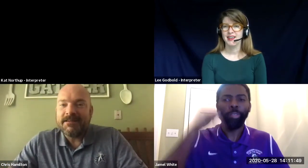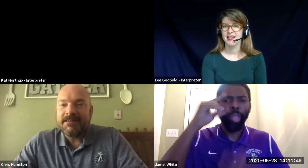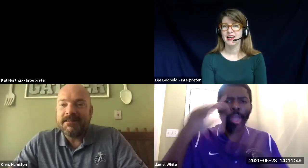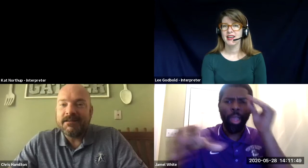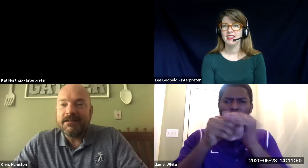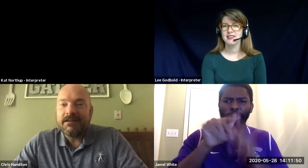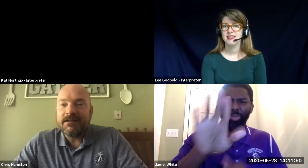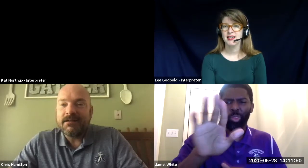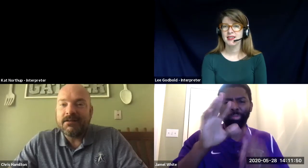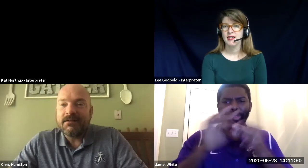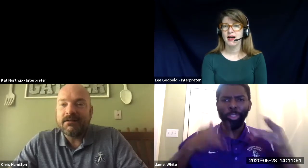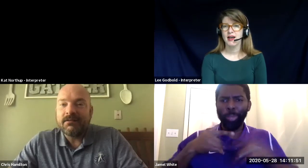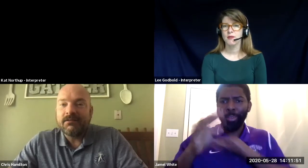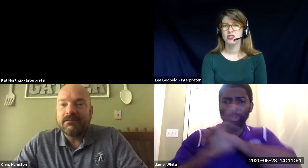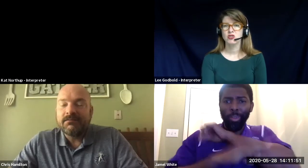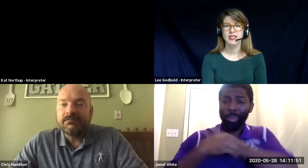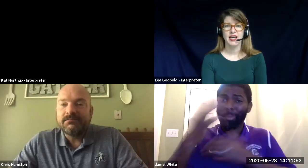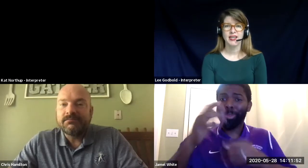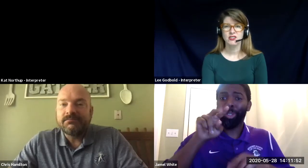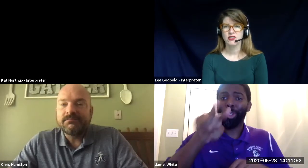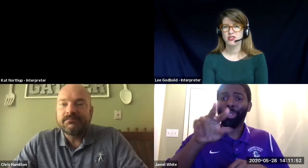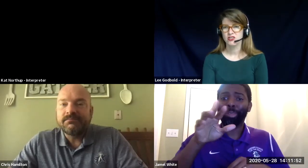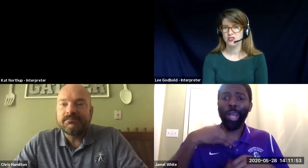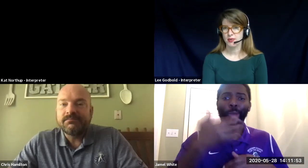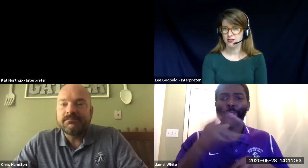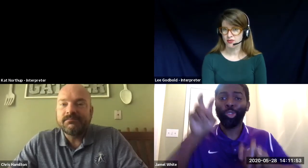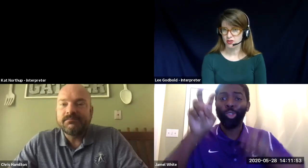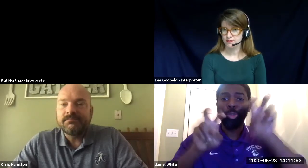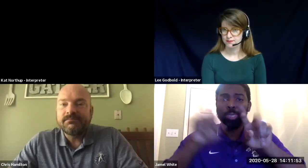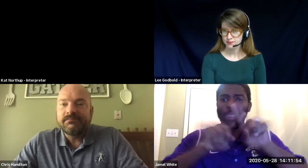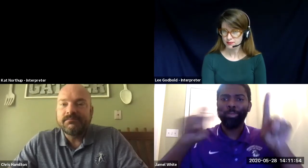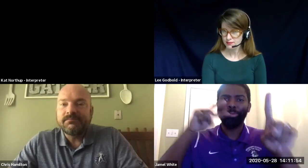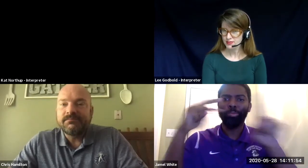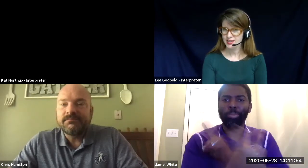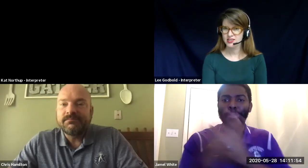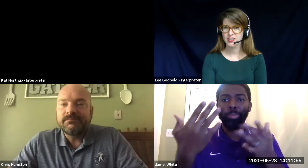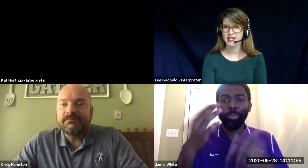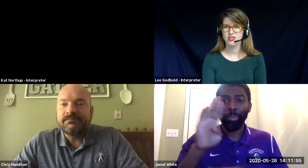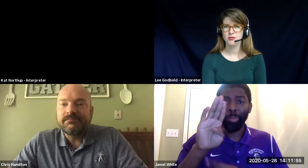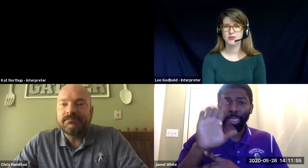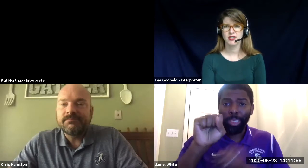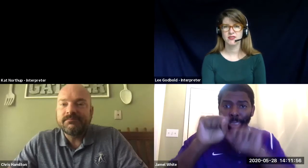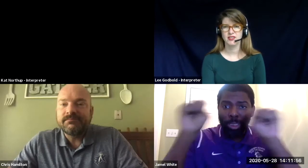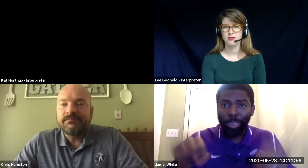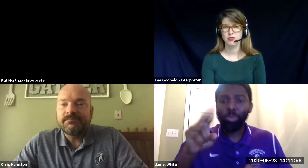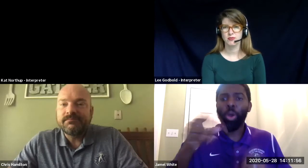Hi. As said, just wanting to add to your concerns about the fall. In looking at tournaments, we actually have a different